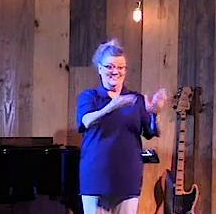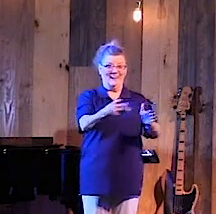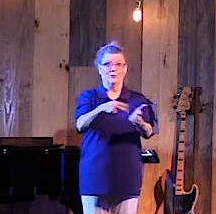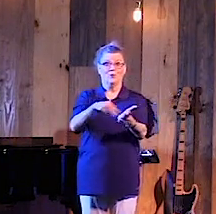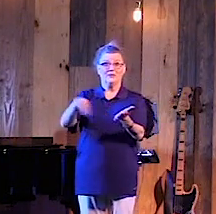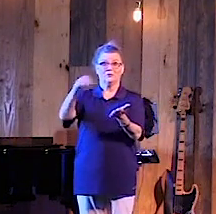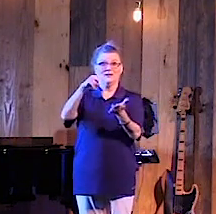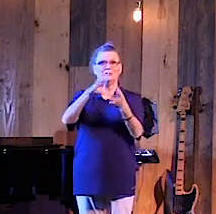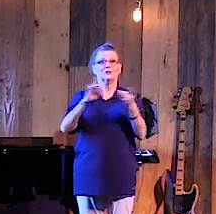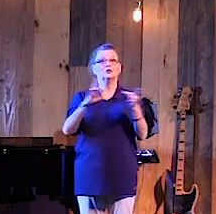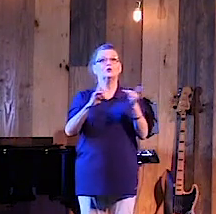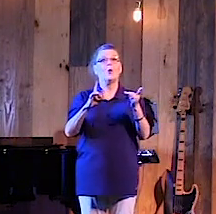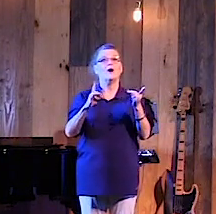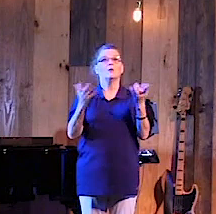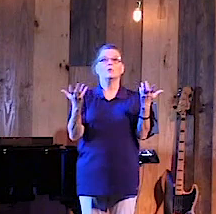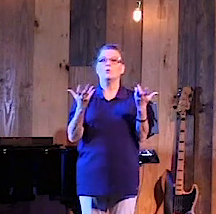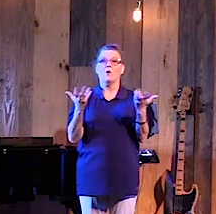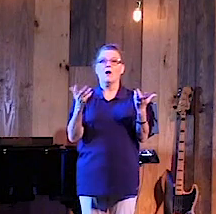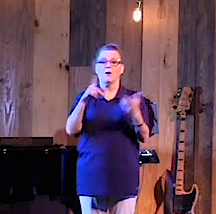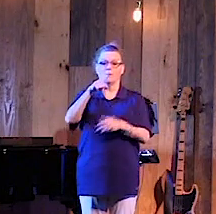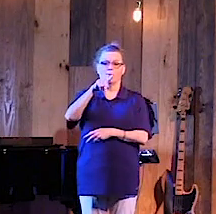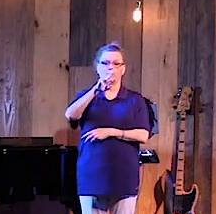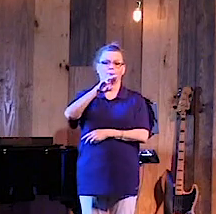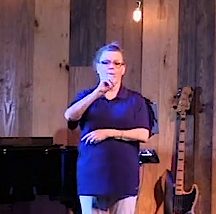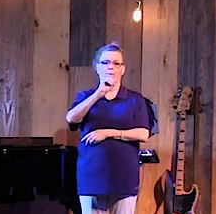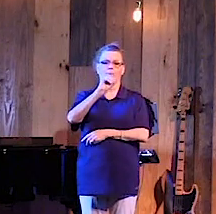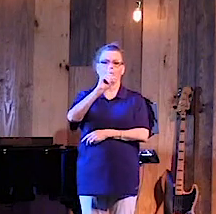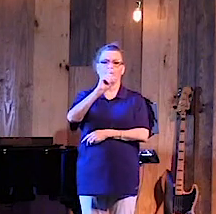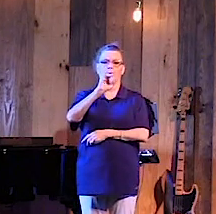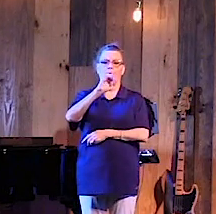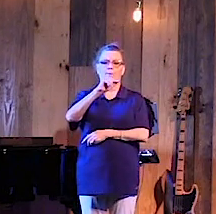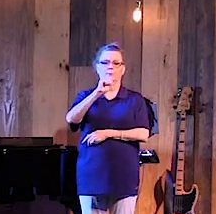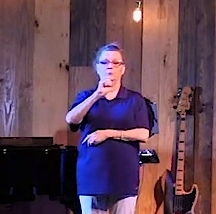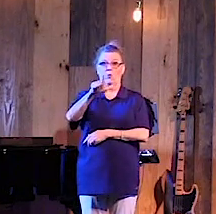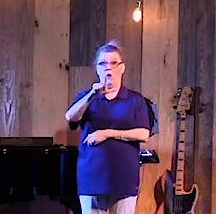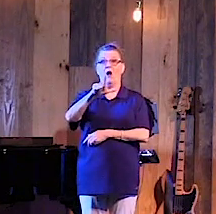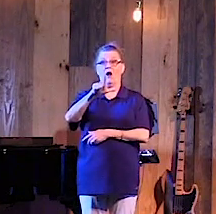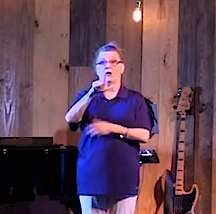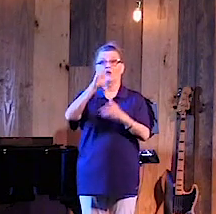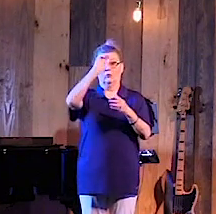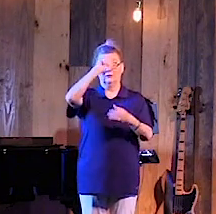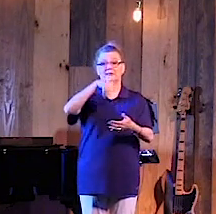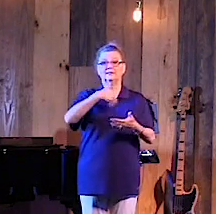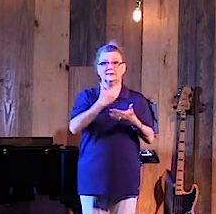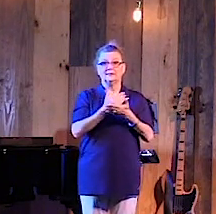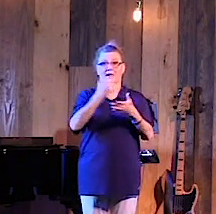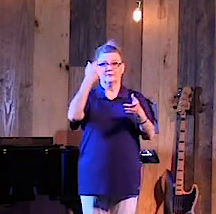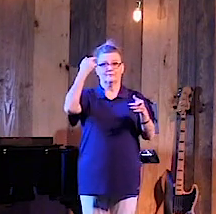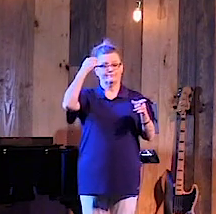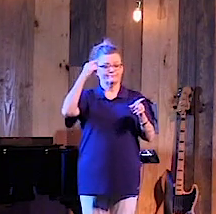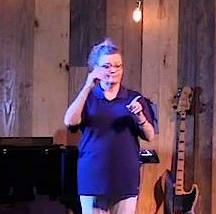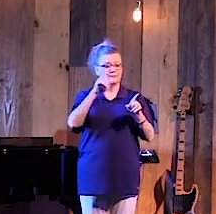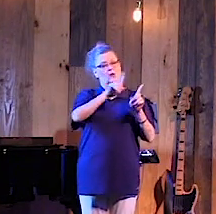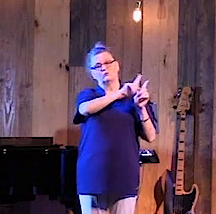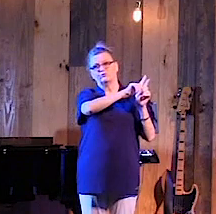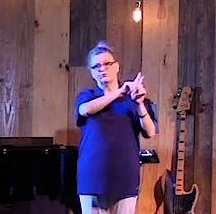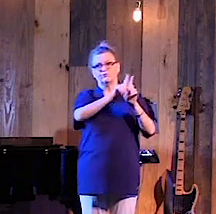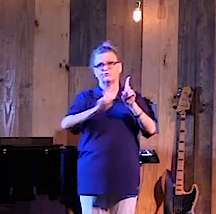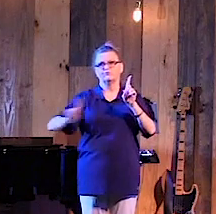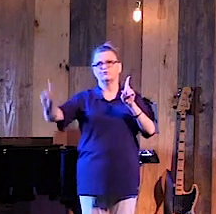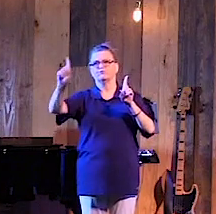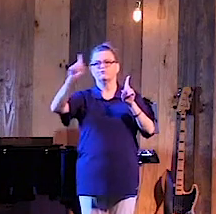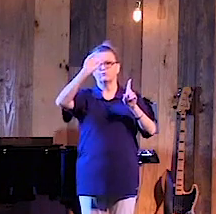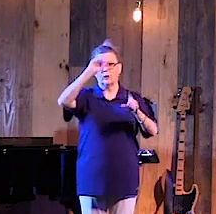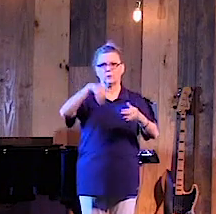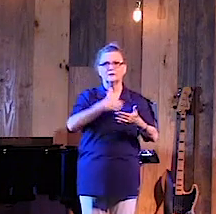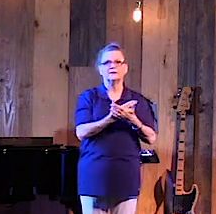story, you guessed it, of the prodigal son. At the end of my message, though, I'm going to offer each and every person within the sound of my